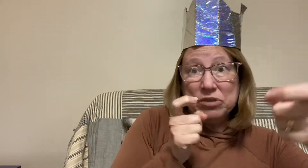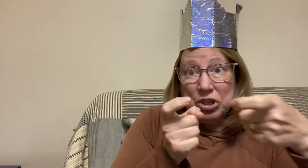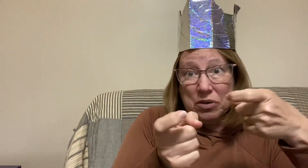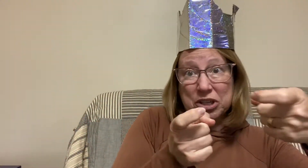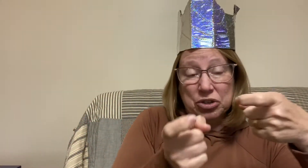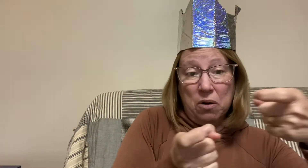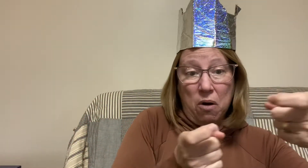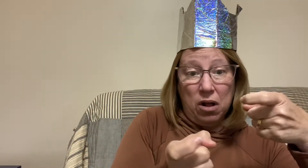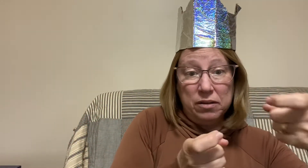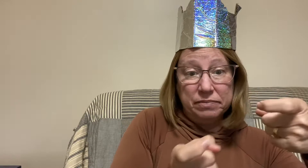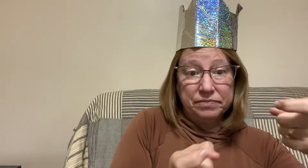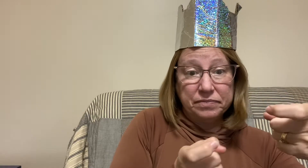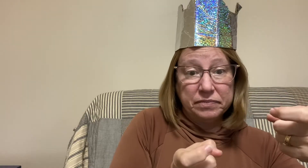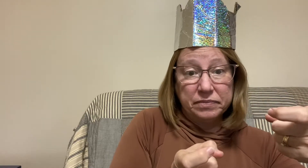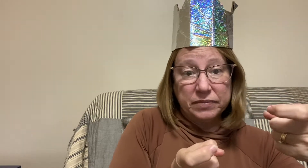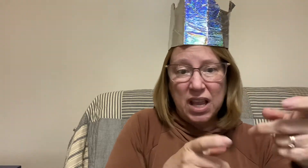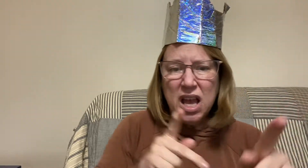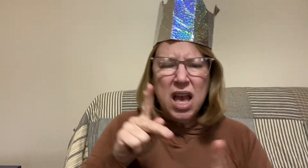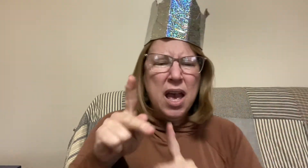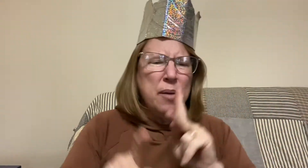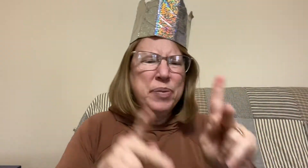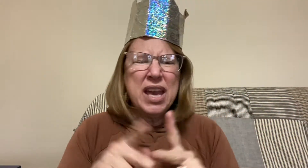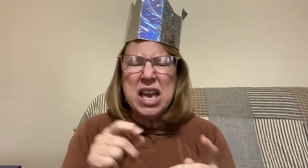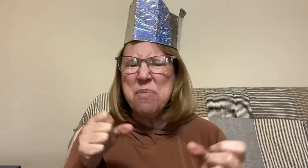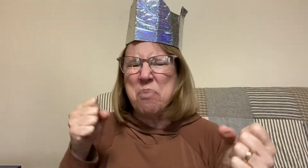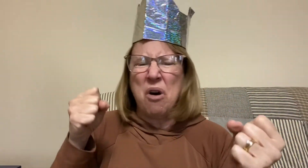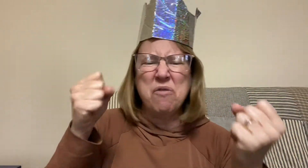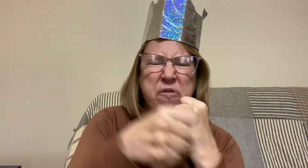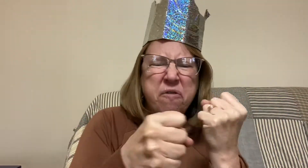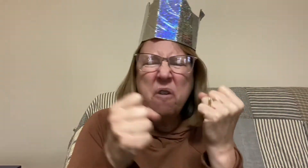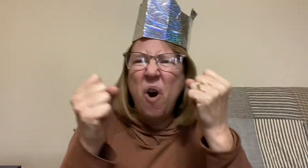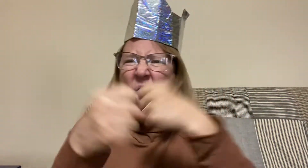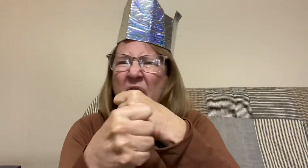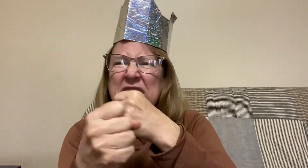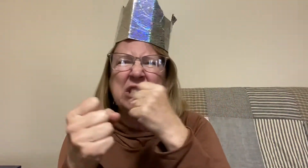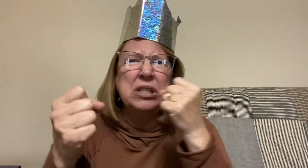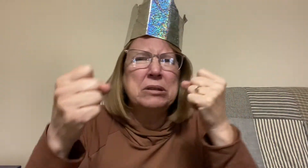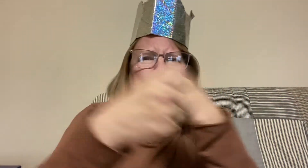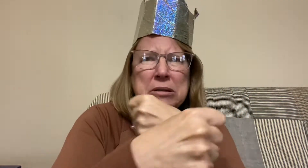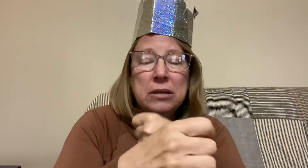France actually won the war in the end.